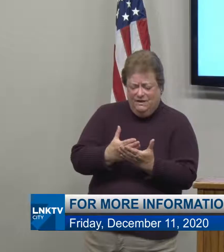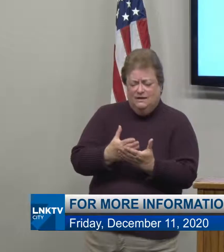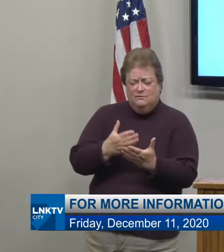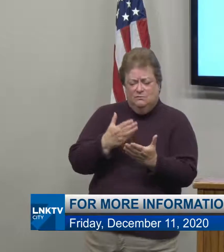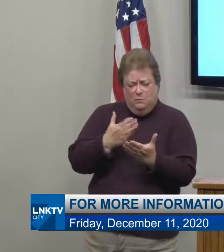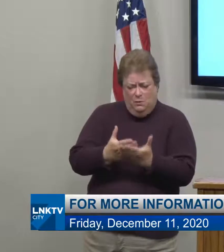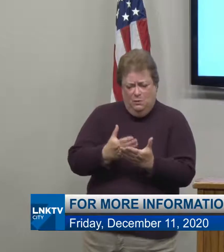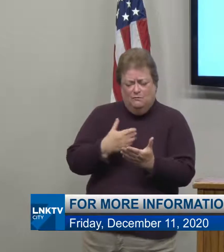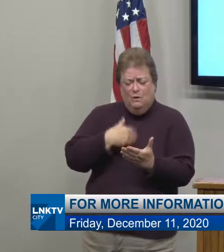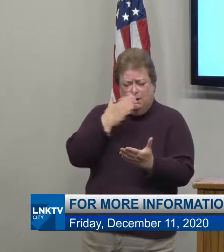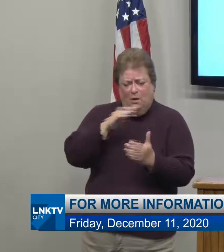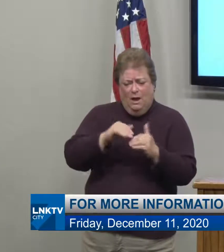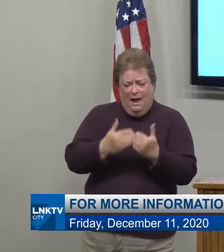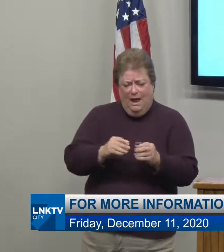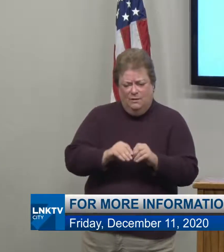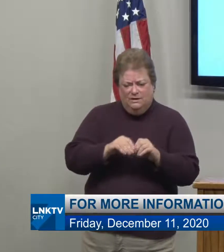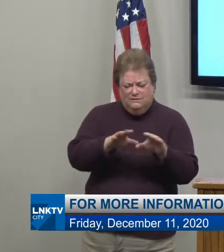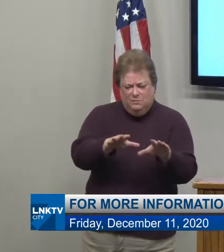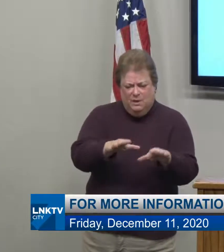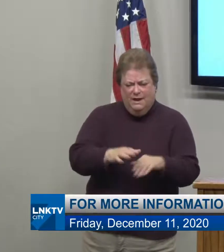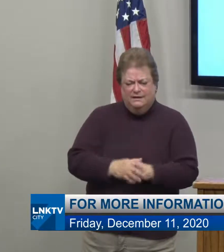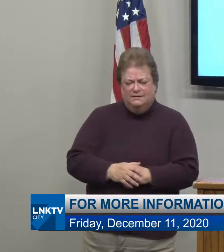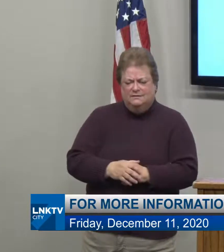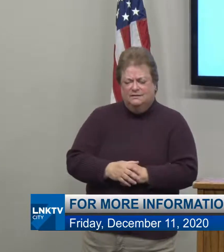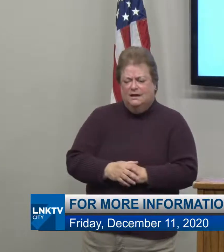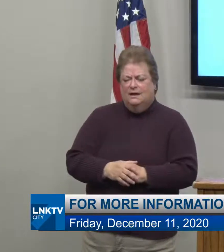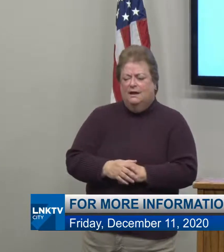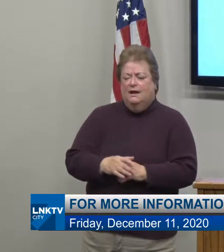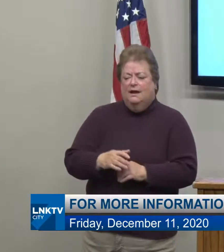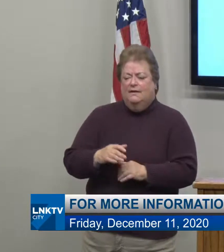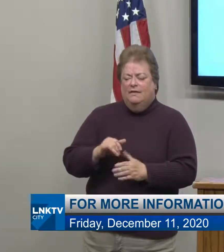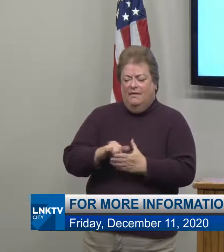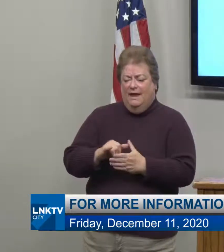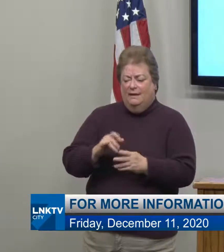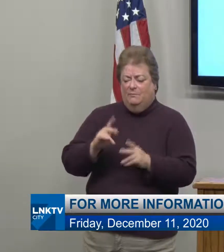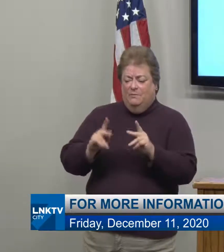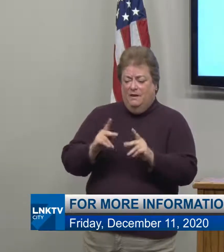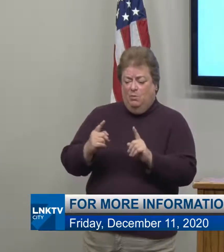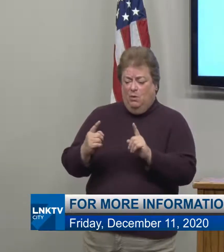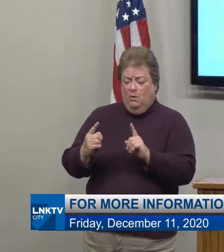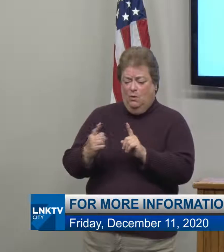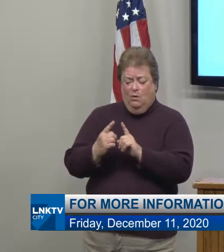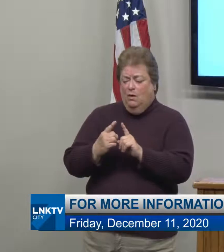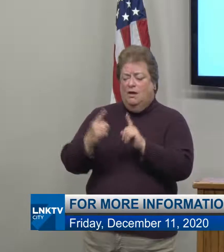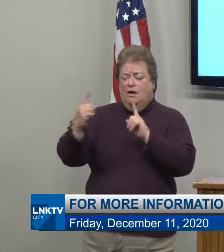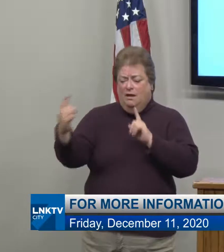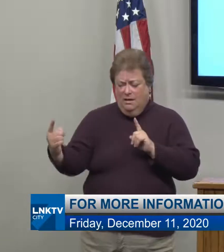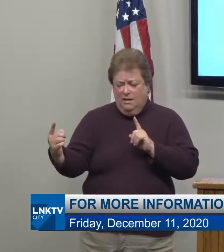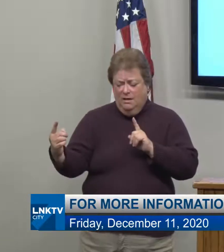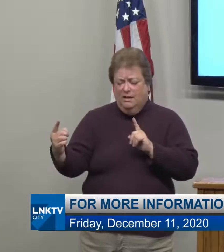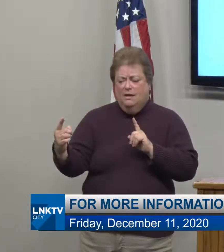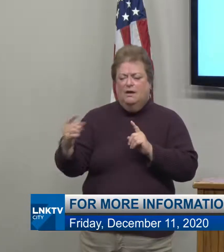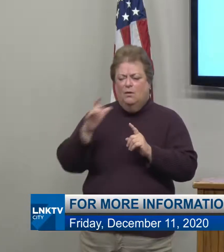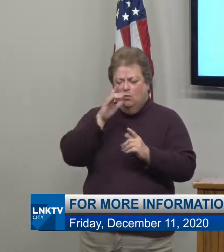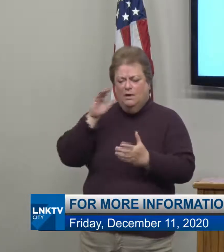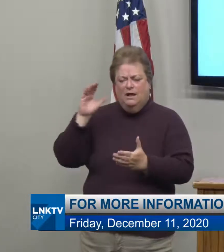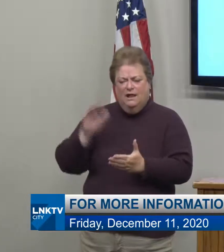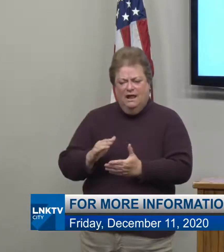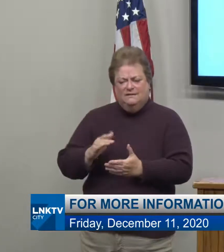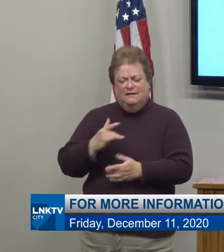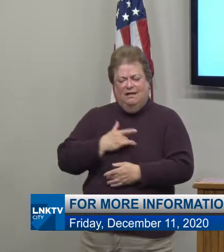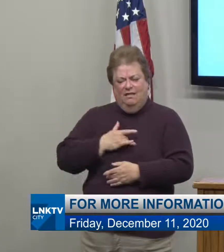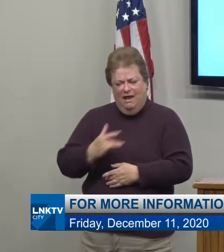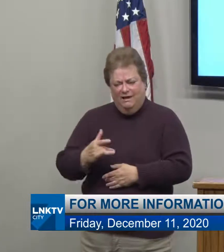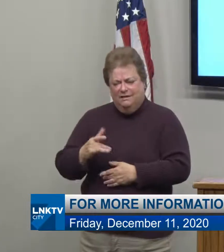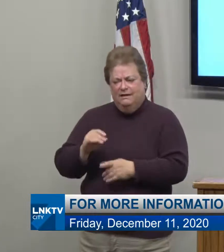spreads through droplets of transmission, through close contact, that people are more likely to become infected